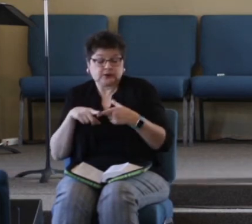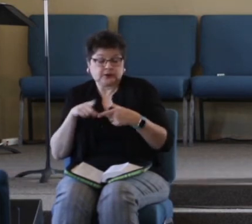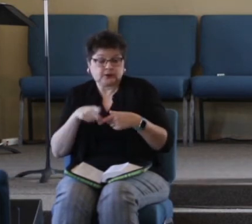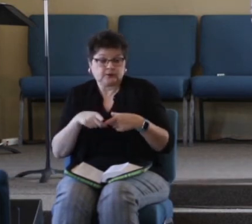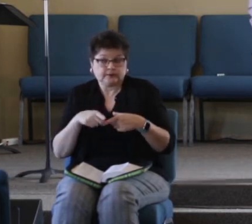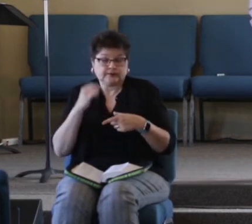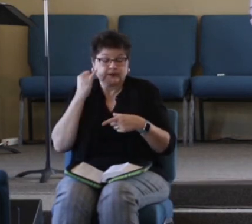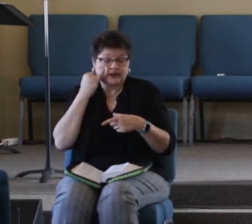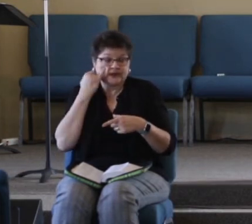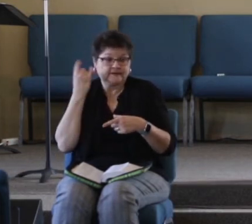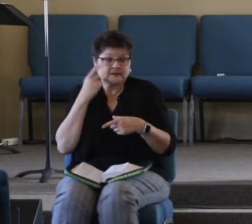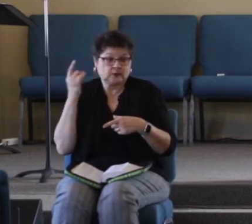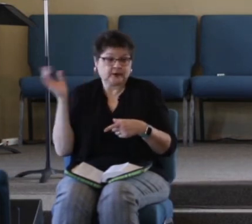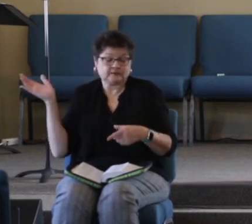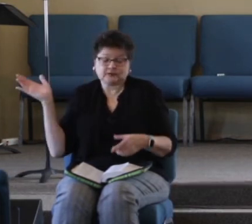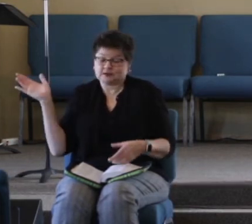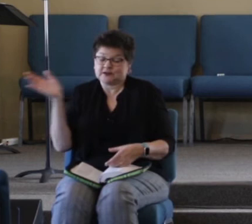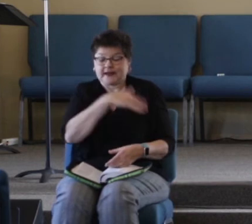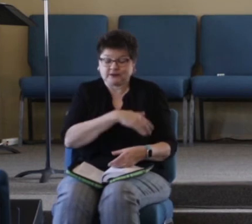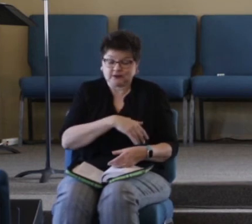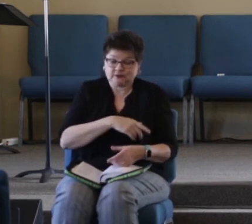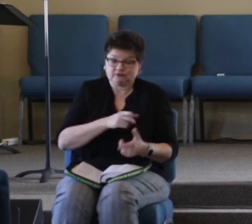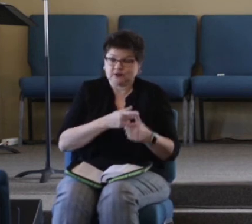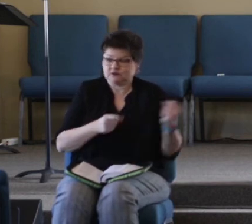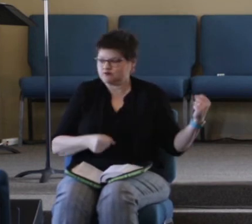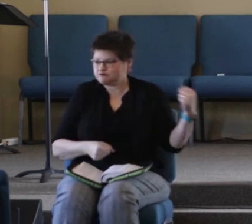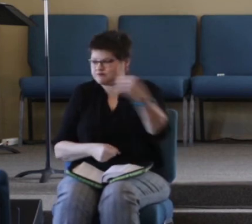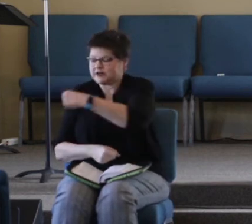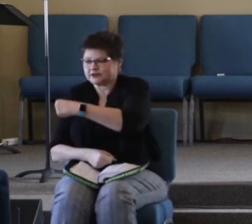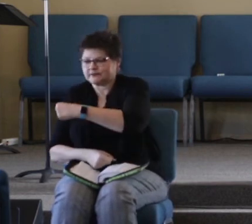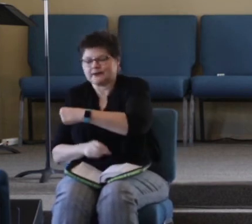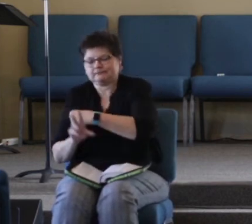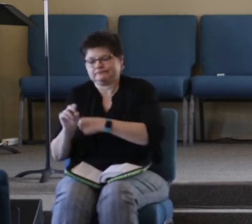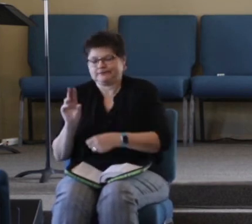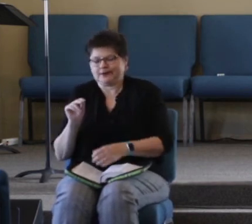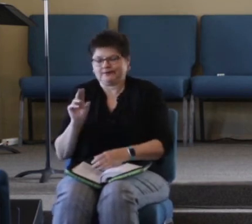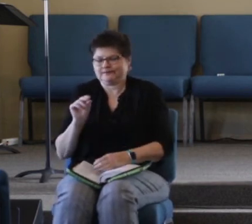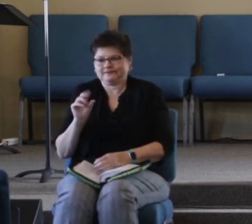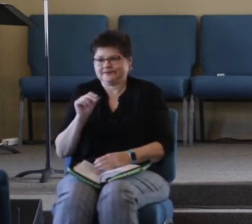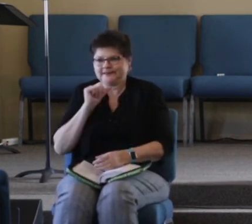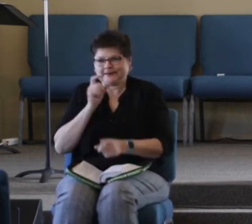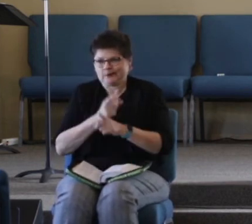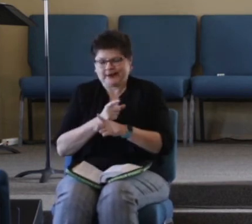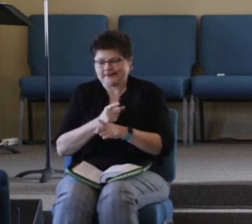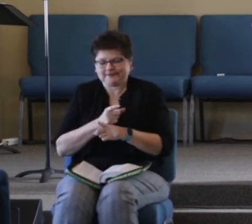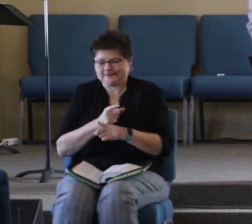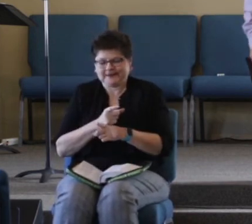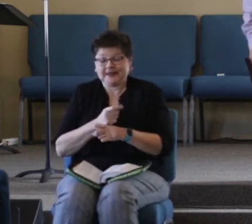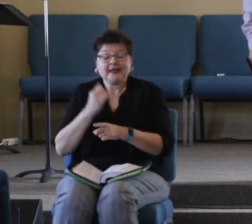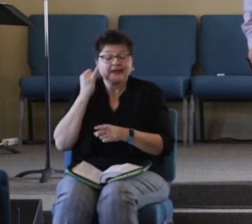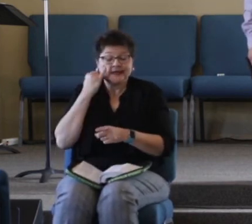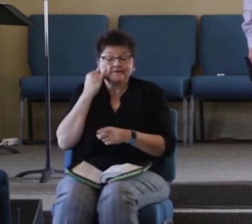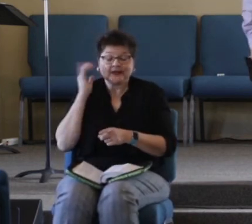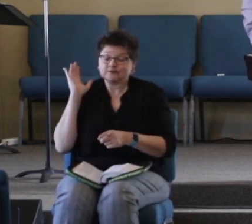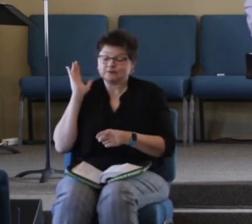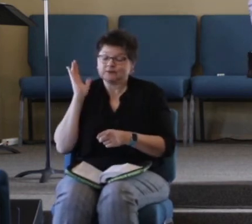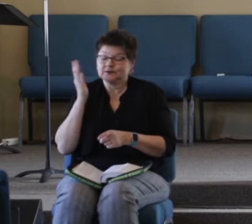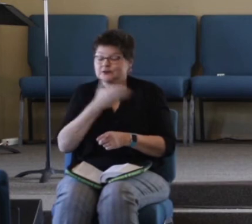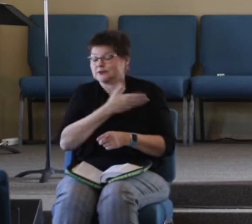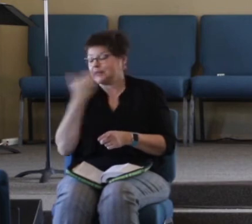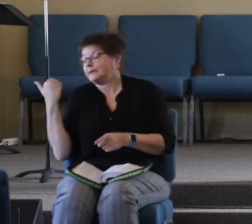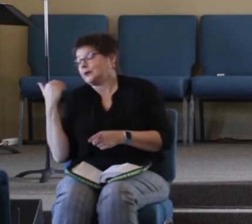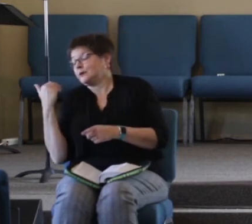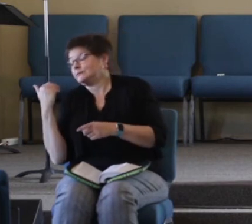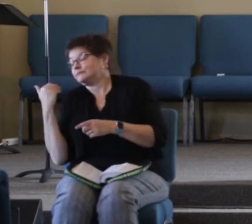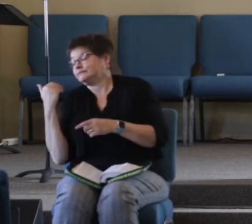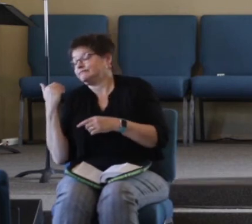you, punch them right back. And he said, no, he said, that's not the right. He said, if they slap you on your left cheek, Turn your